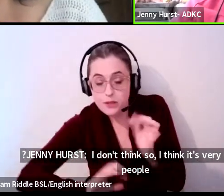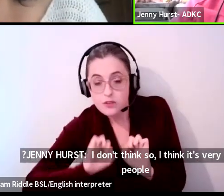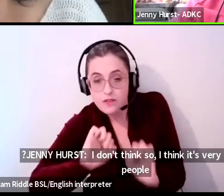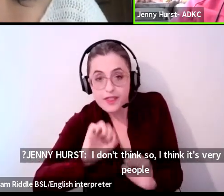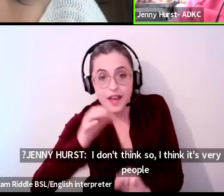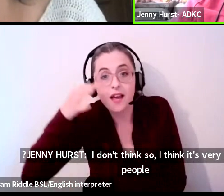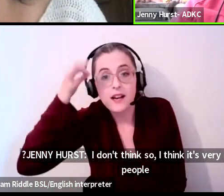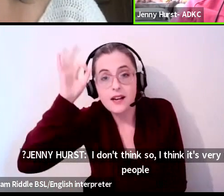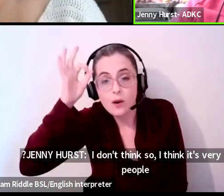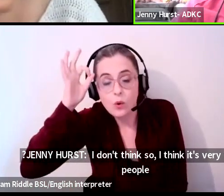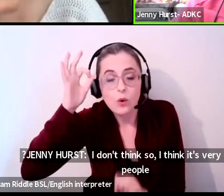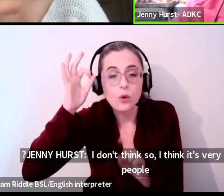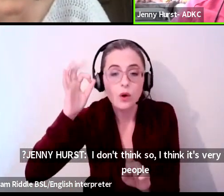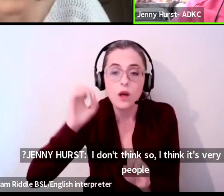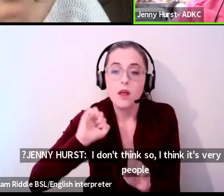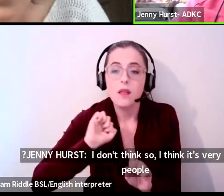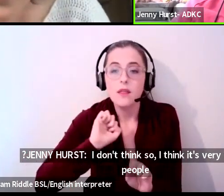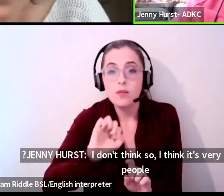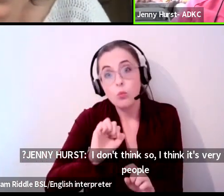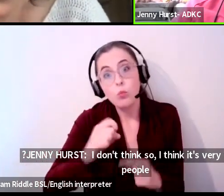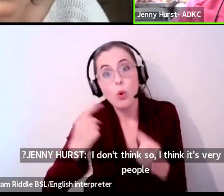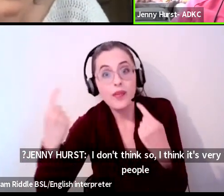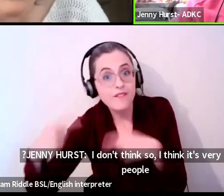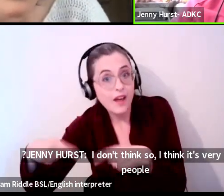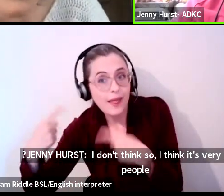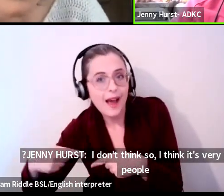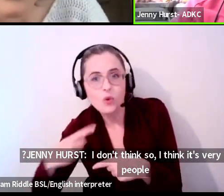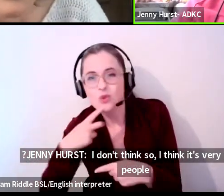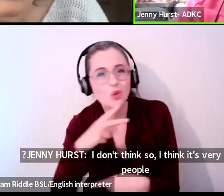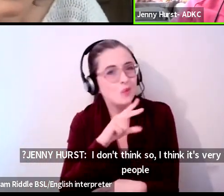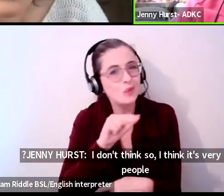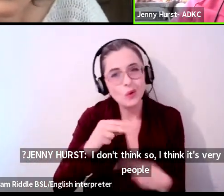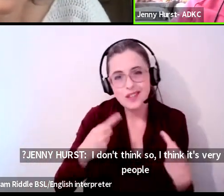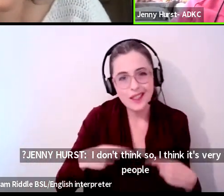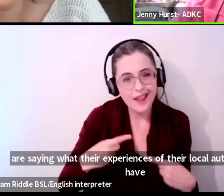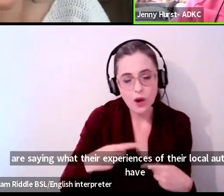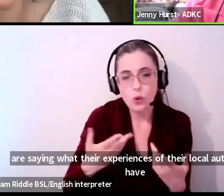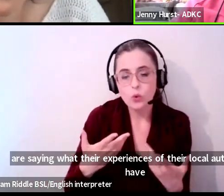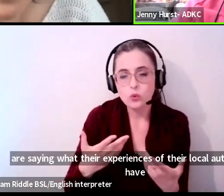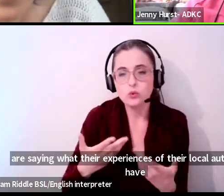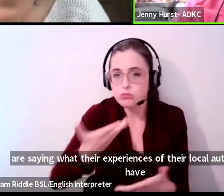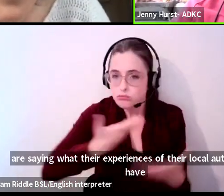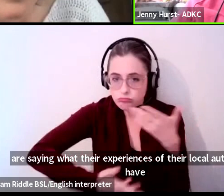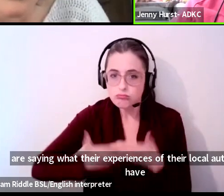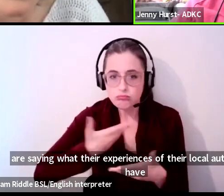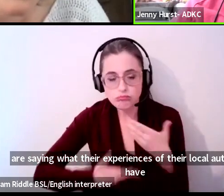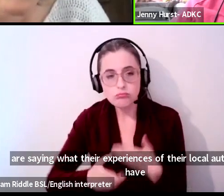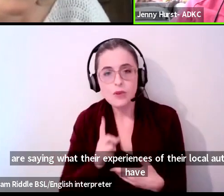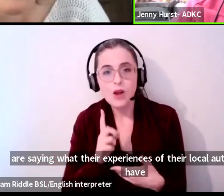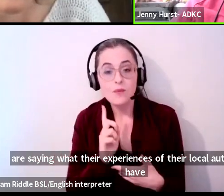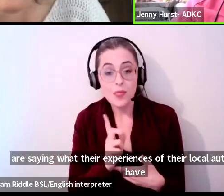local authorities have allowed and haven't allowed. And I think that's where